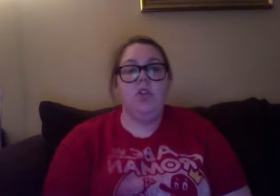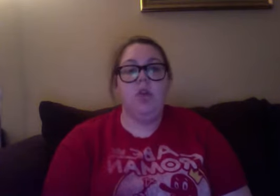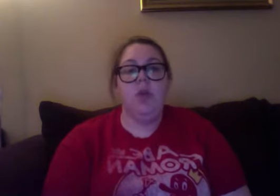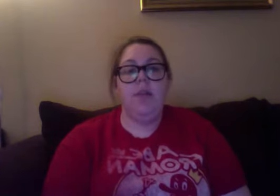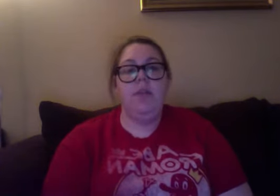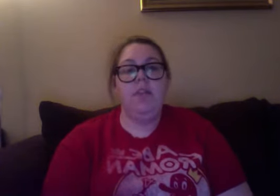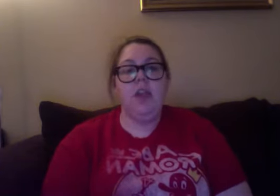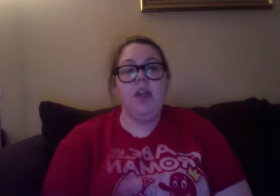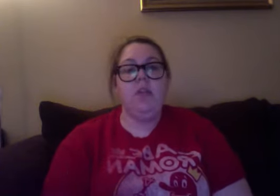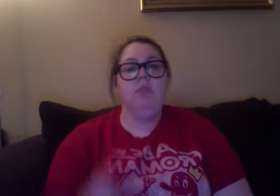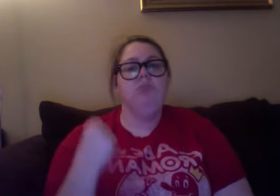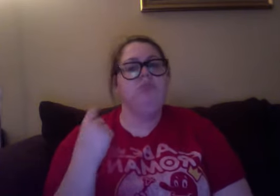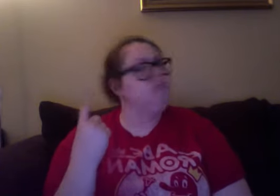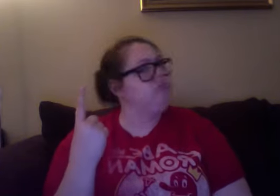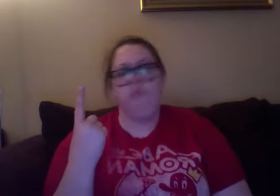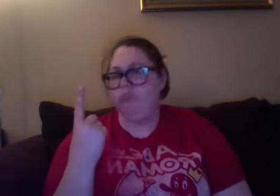Don't understand?